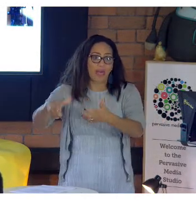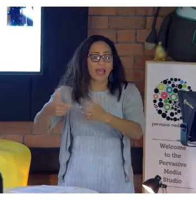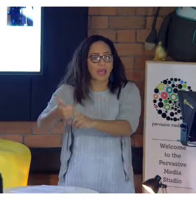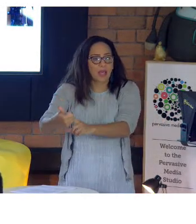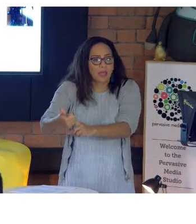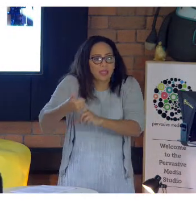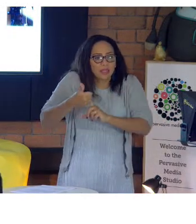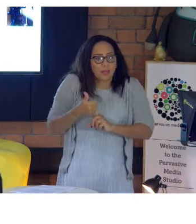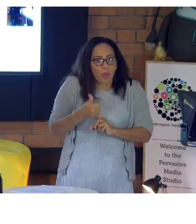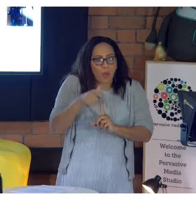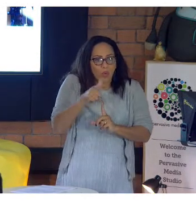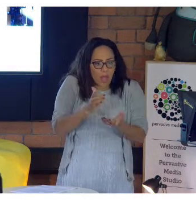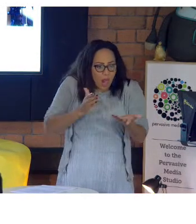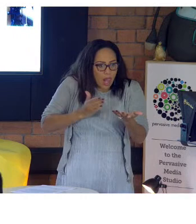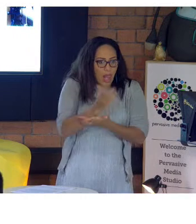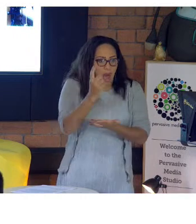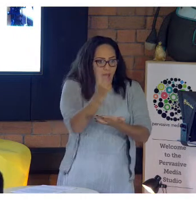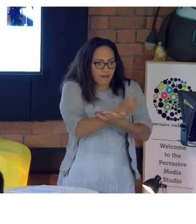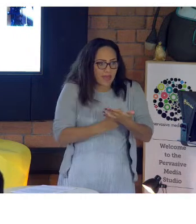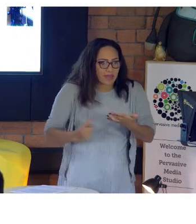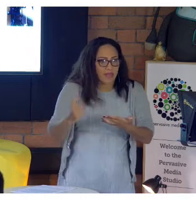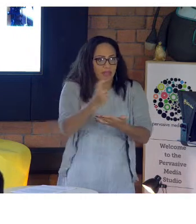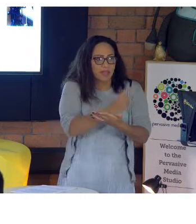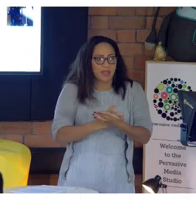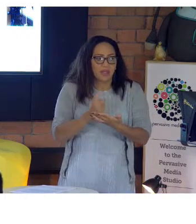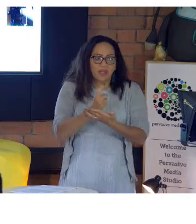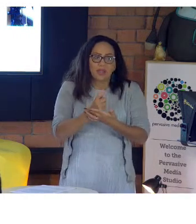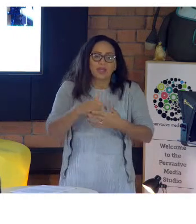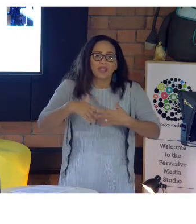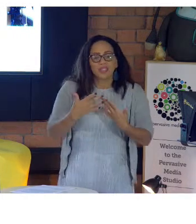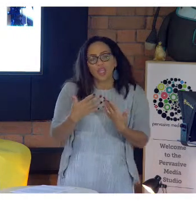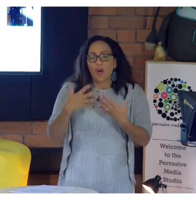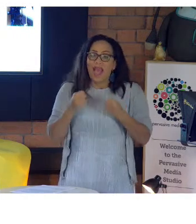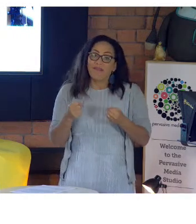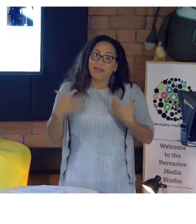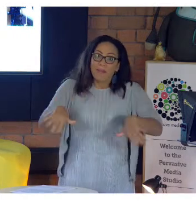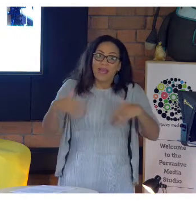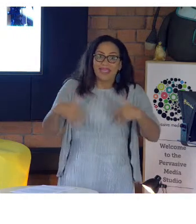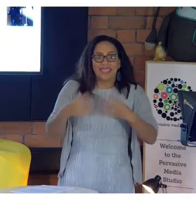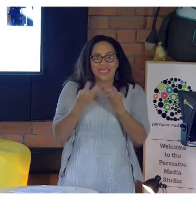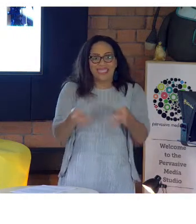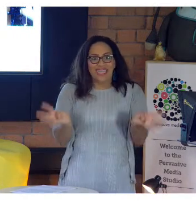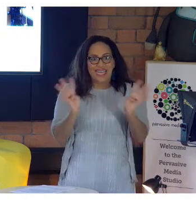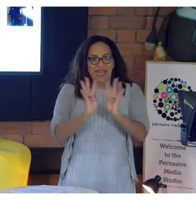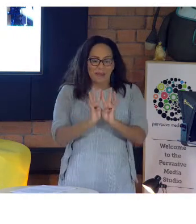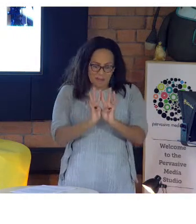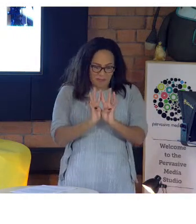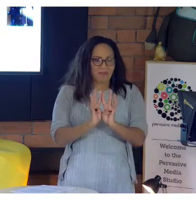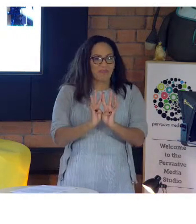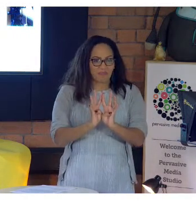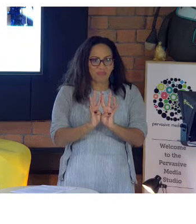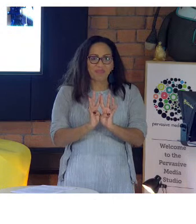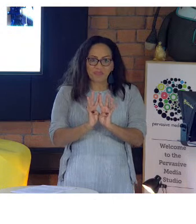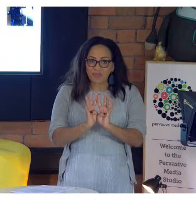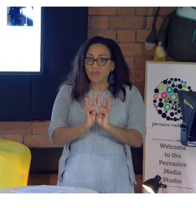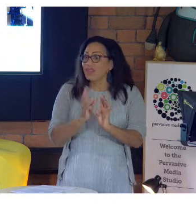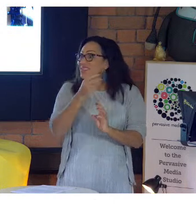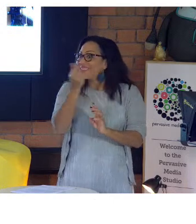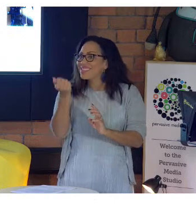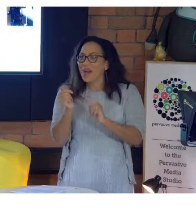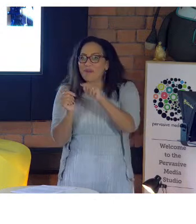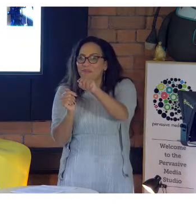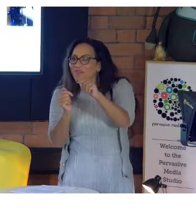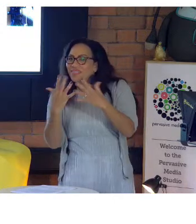was very lucky to be surrounded by really an amazing team. And I think some of them are in the audience today, in